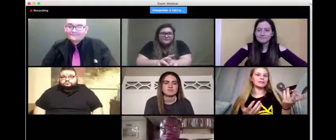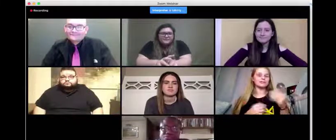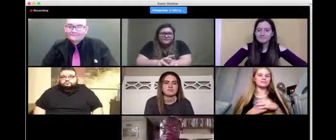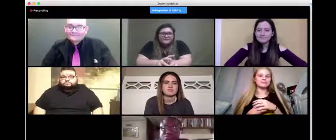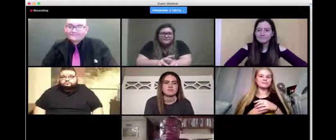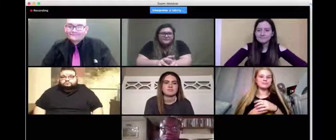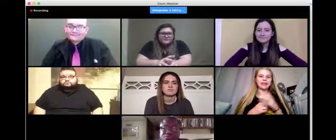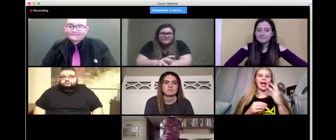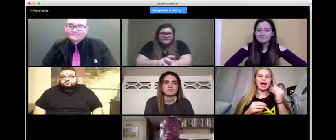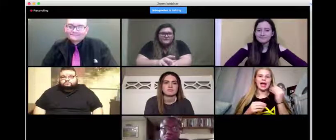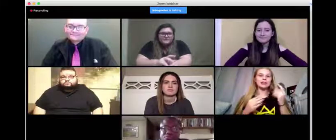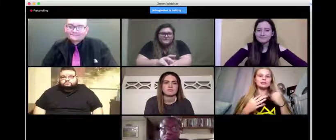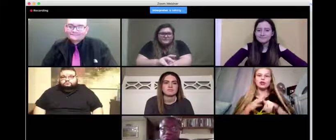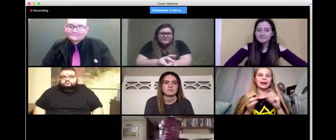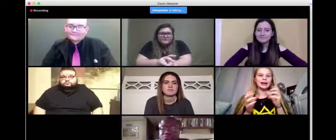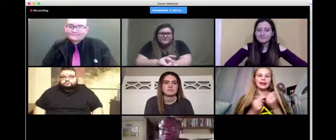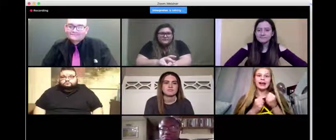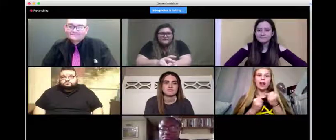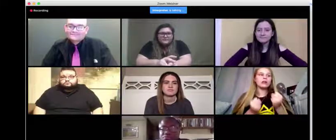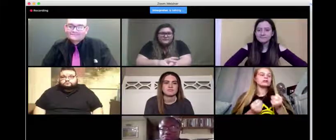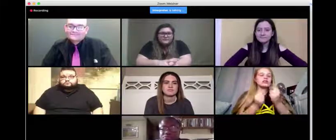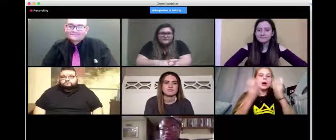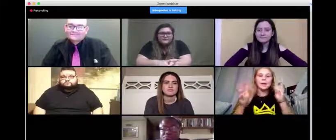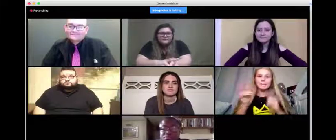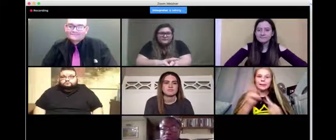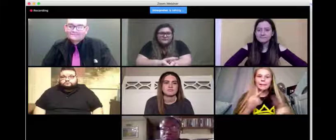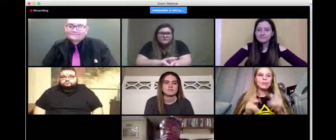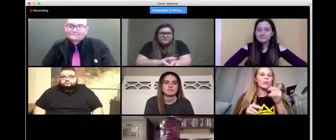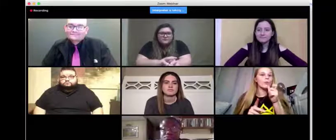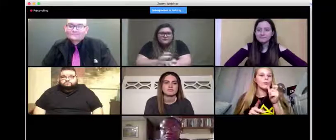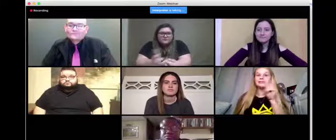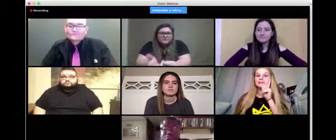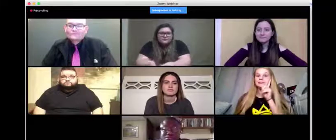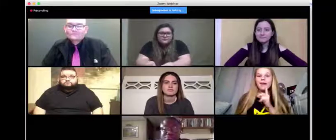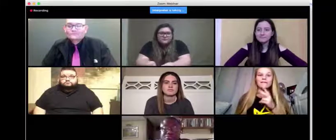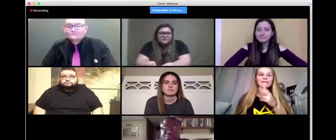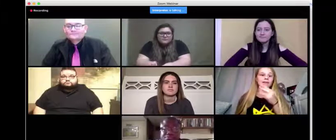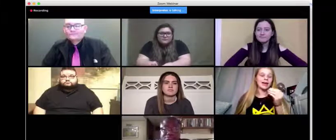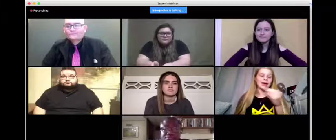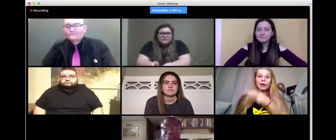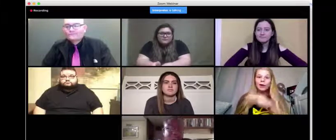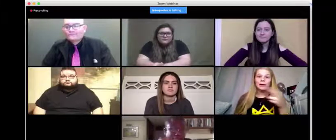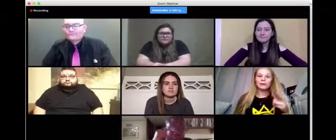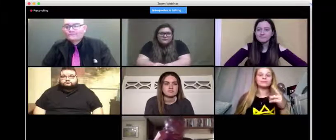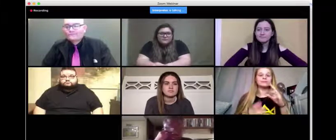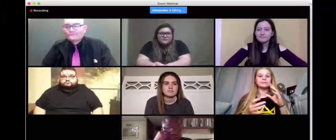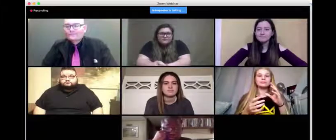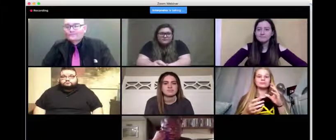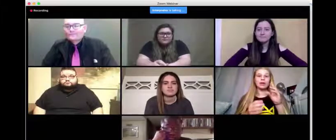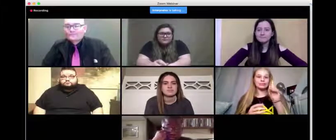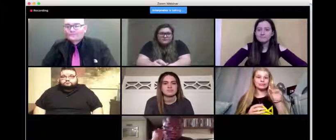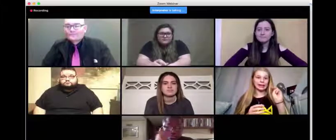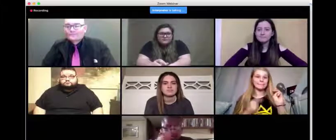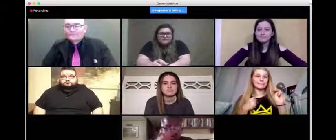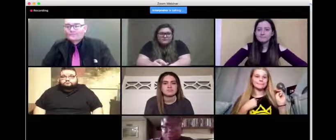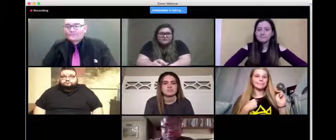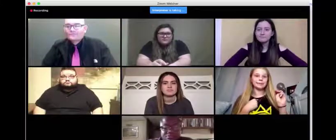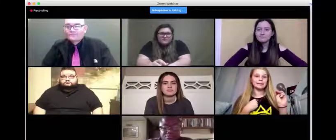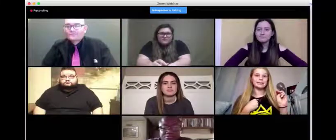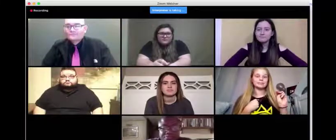that are deaf and hard of hearing, um, they would DM me and say, you've helped me with my hearing aids